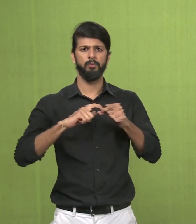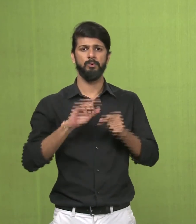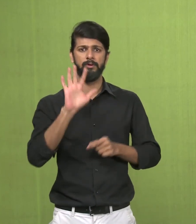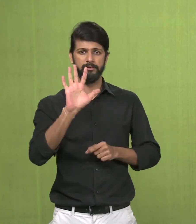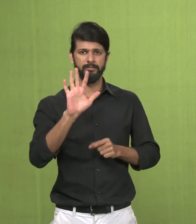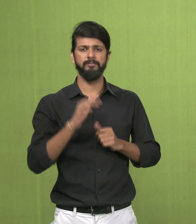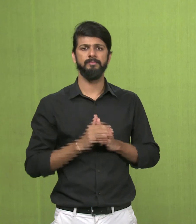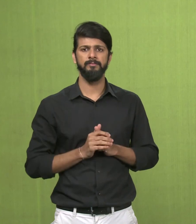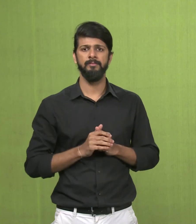Question number 5.